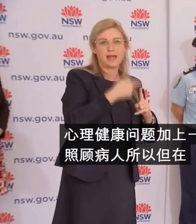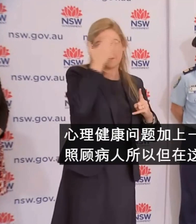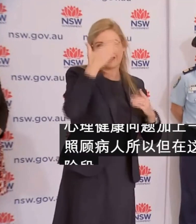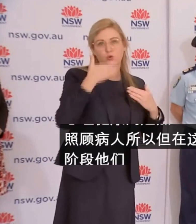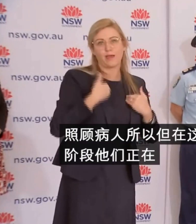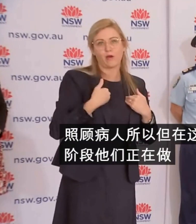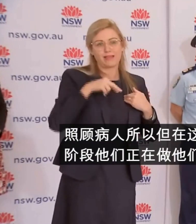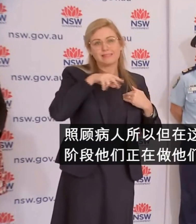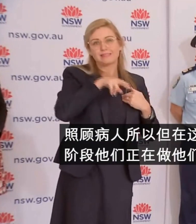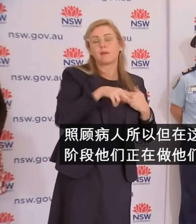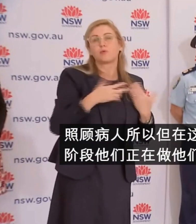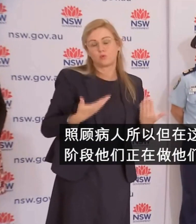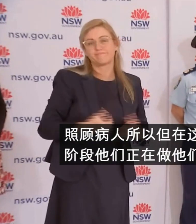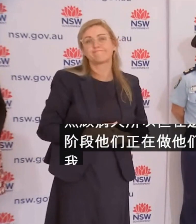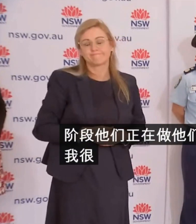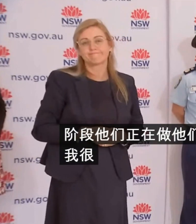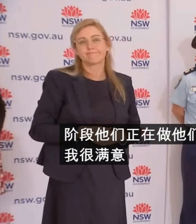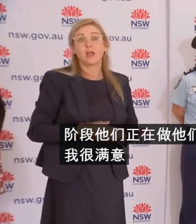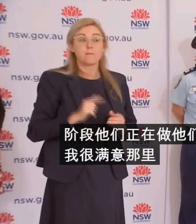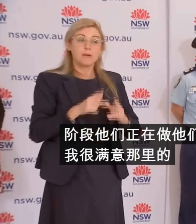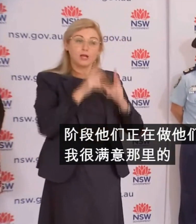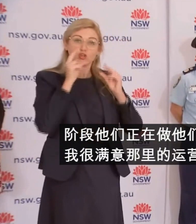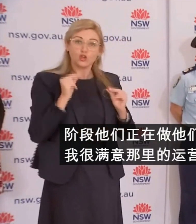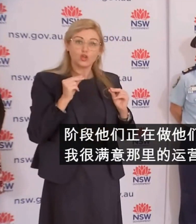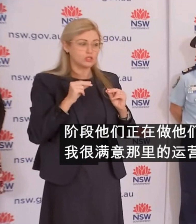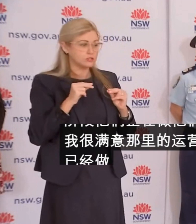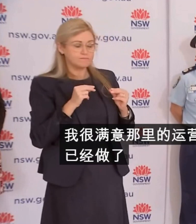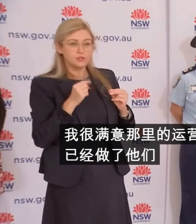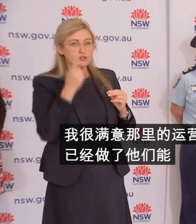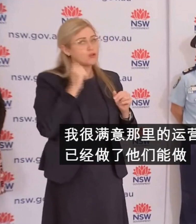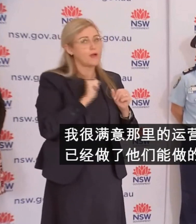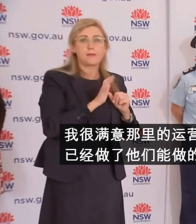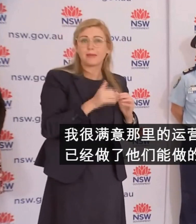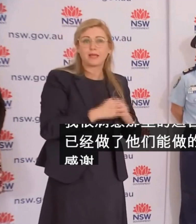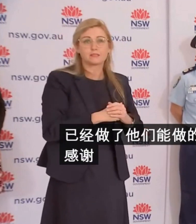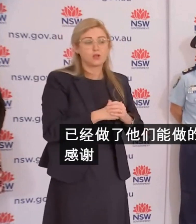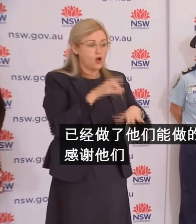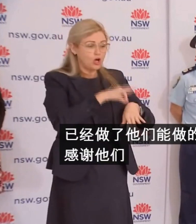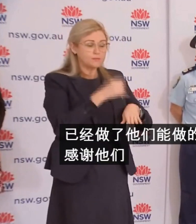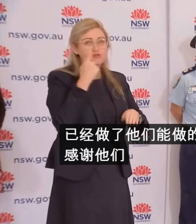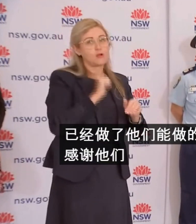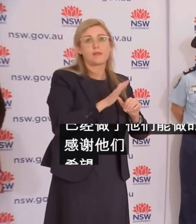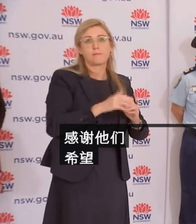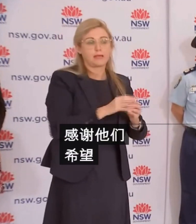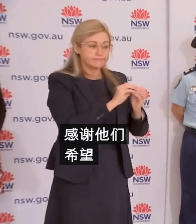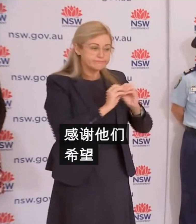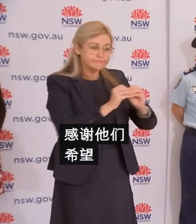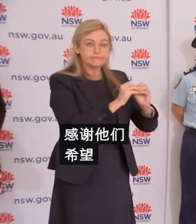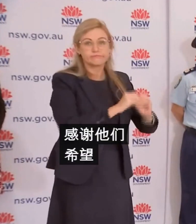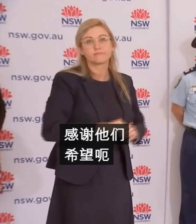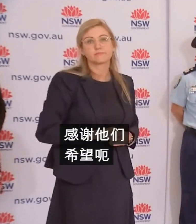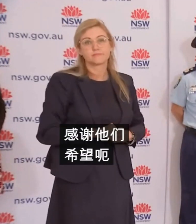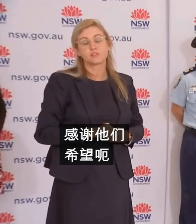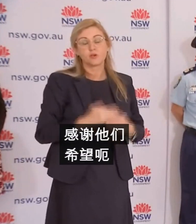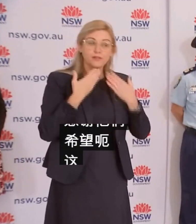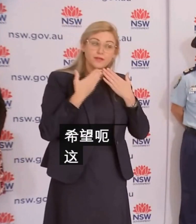But at this stage they're doing what they can, and I'm satisfied that the operational team there have done what they can, and thank them for that. And